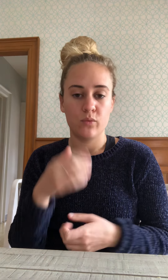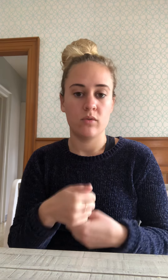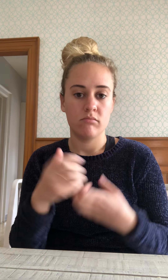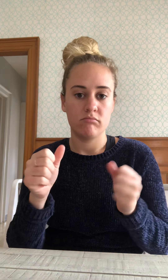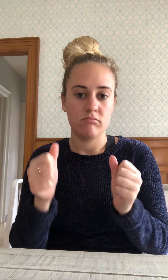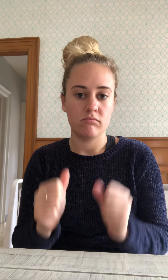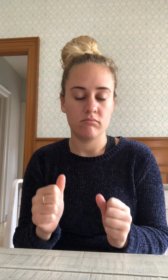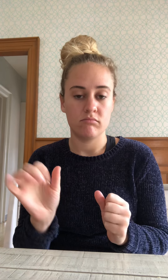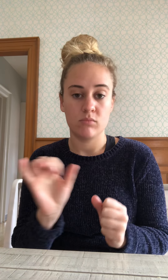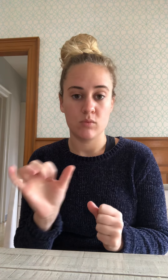is.